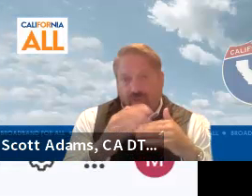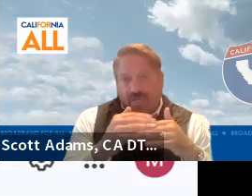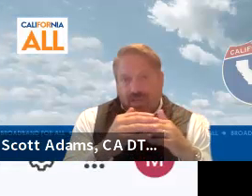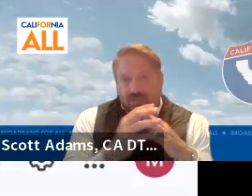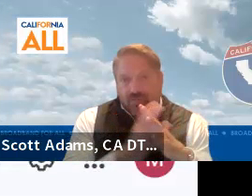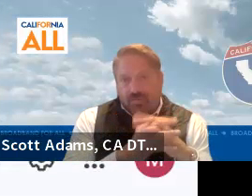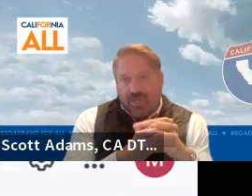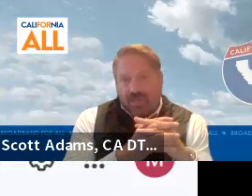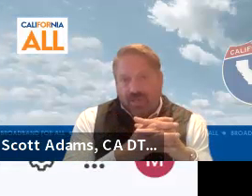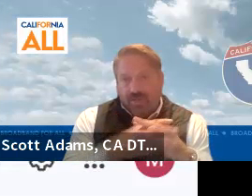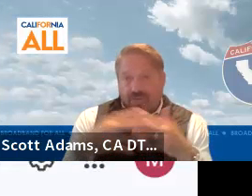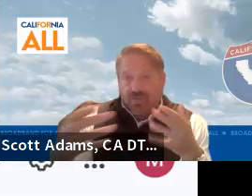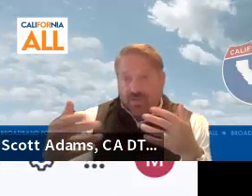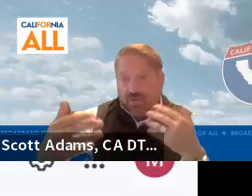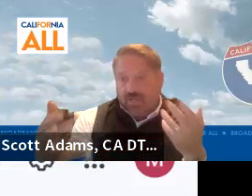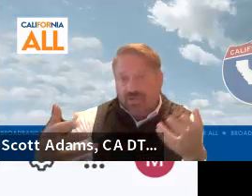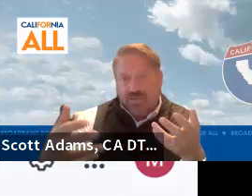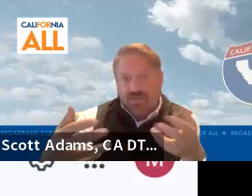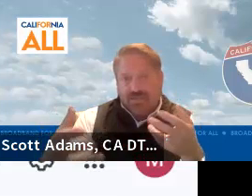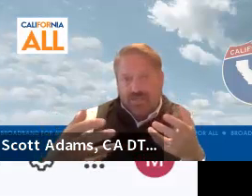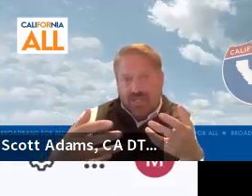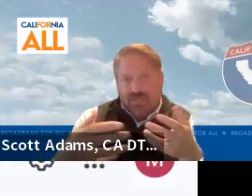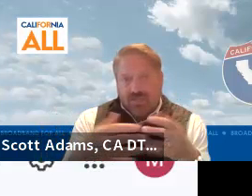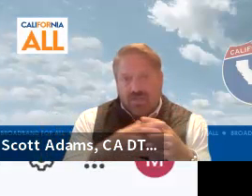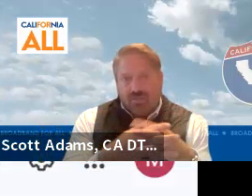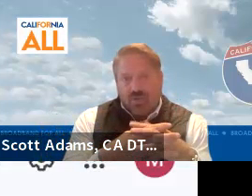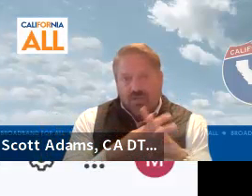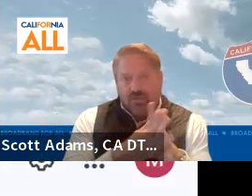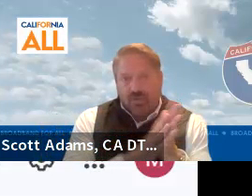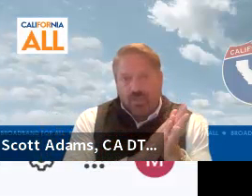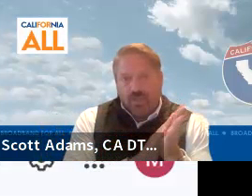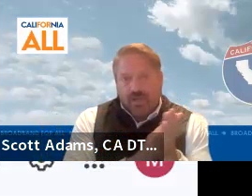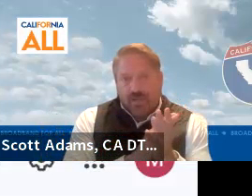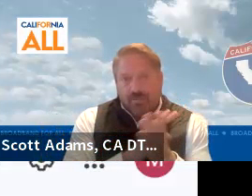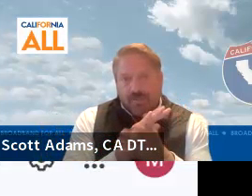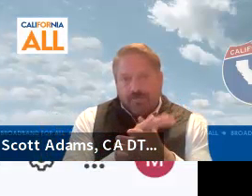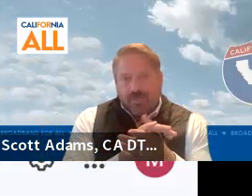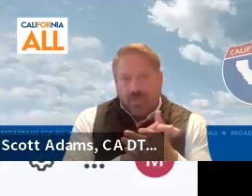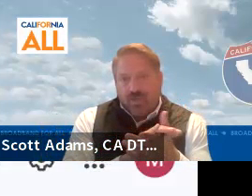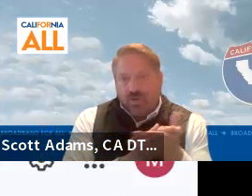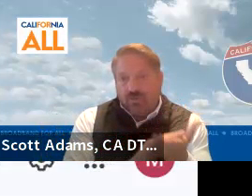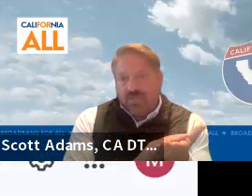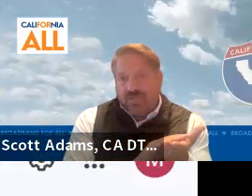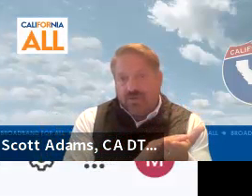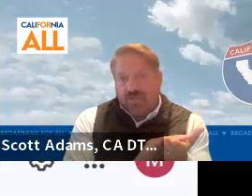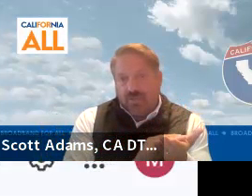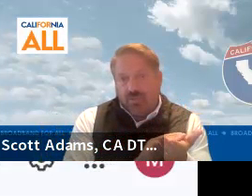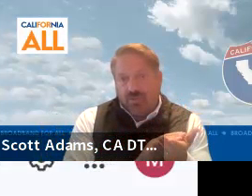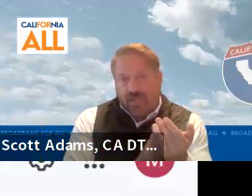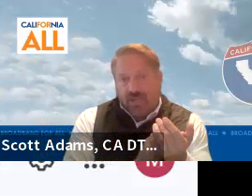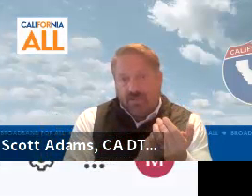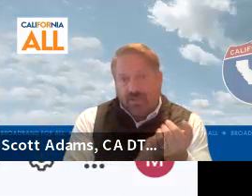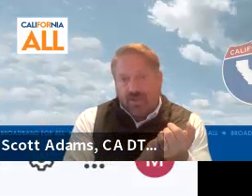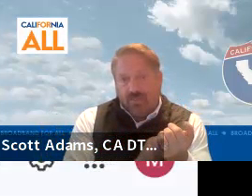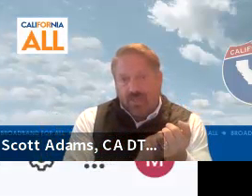we're building out to be by functional area. This is an education working group. But all of these are